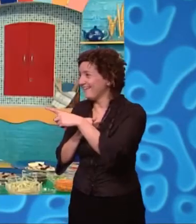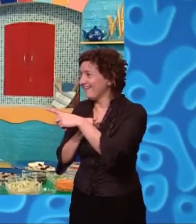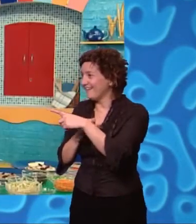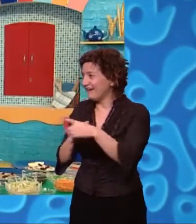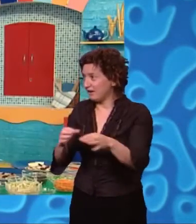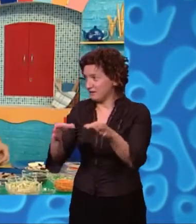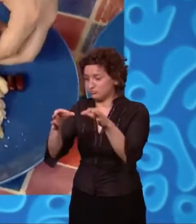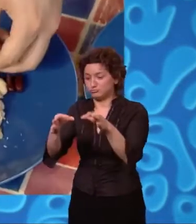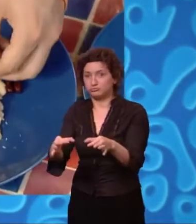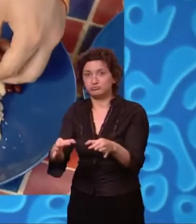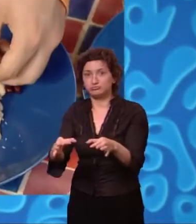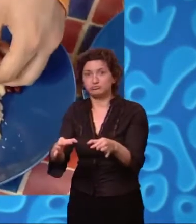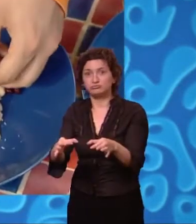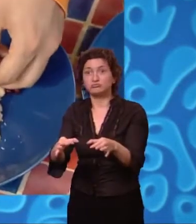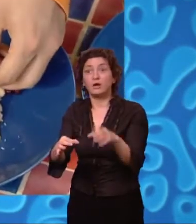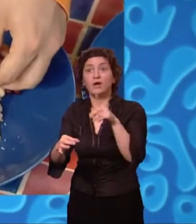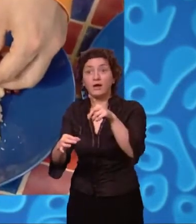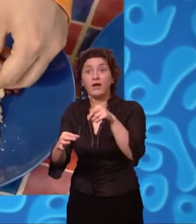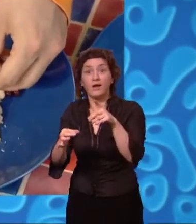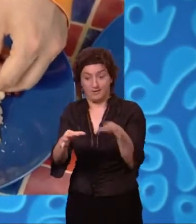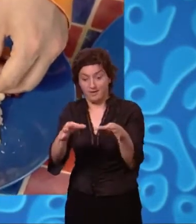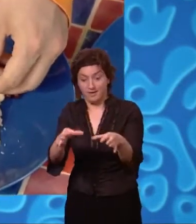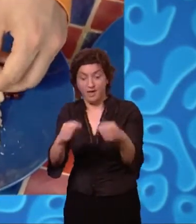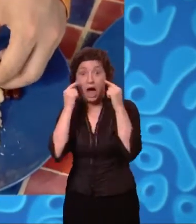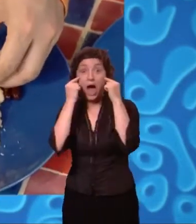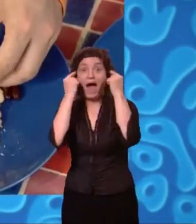There we go. Another 2 there.